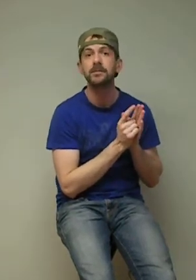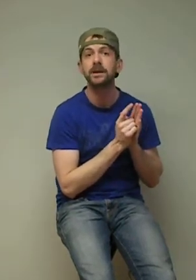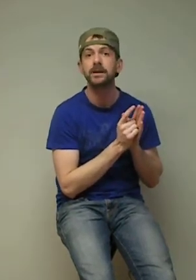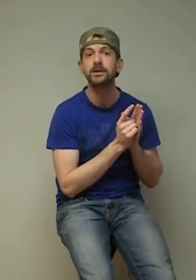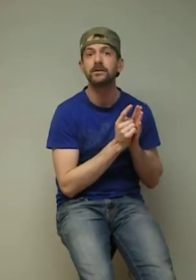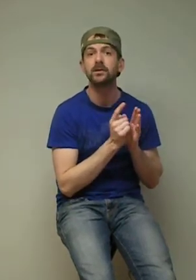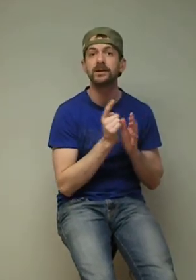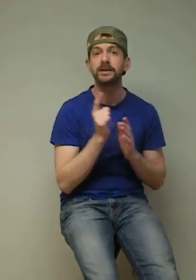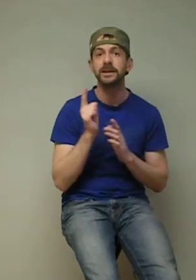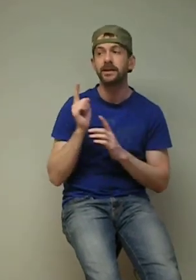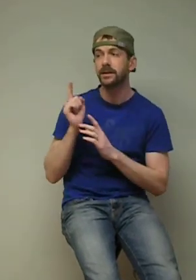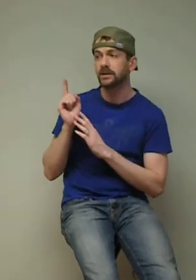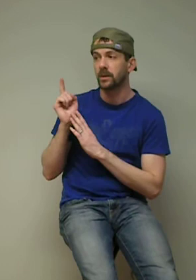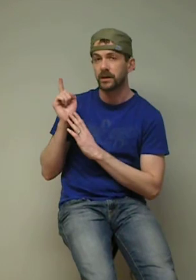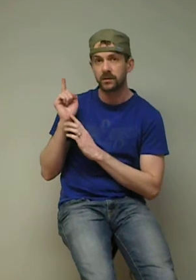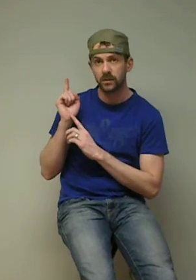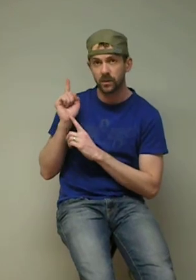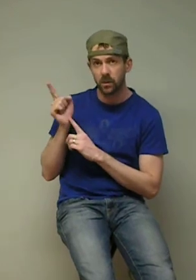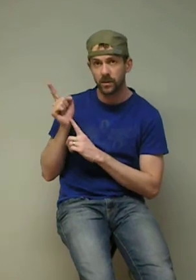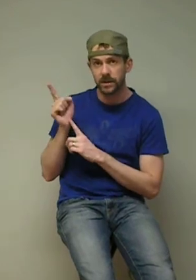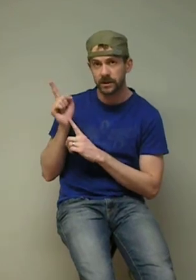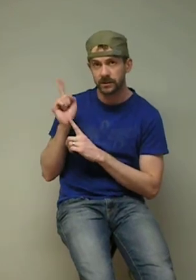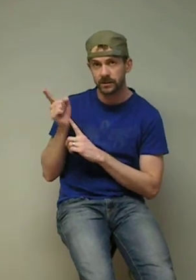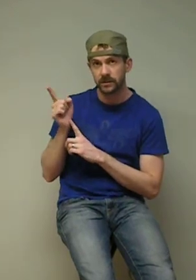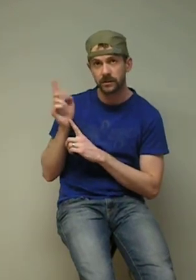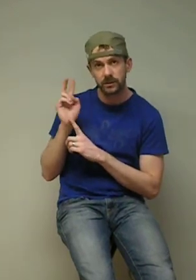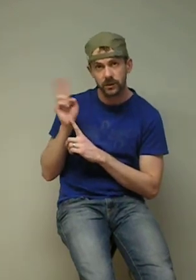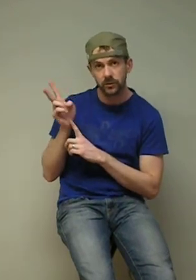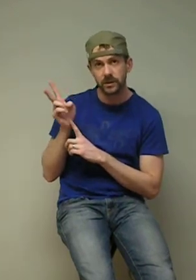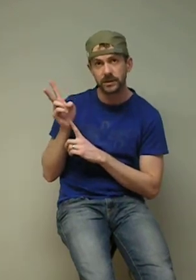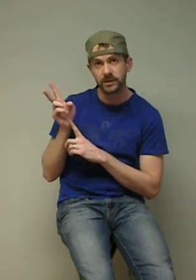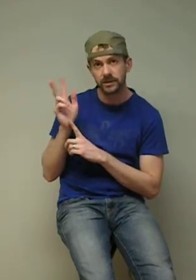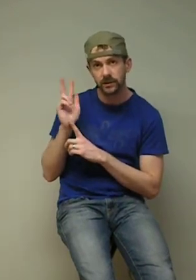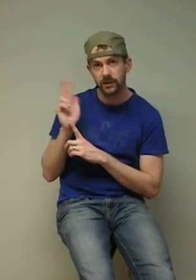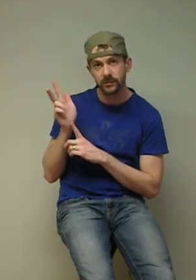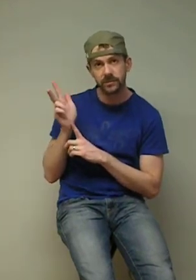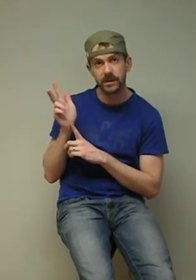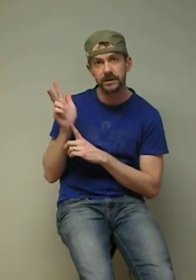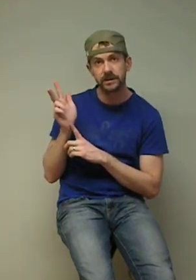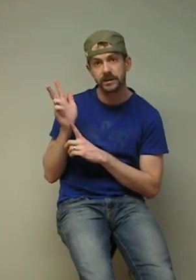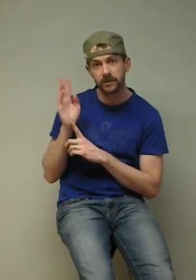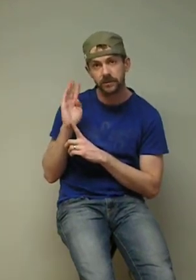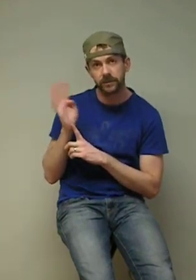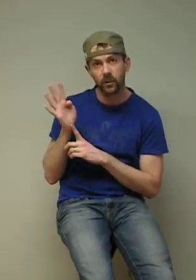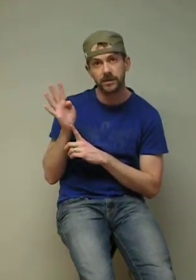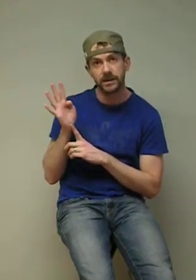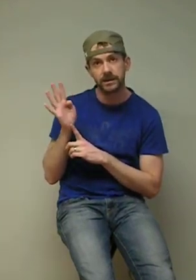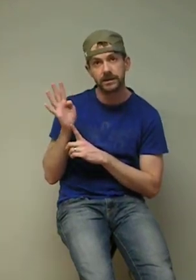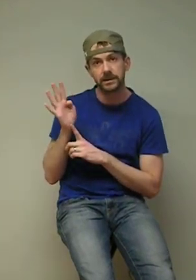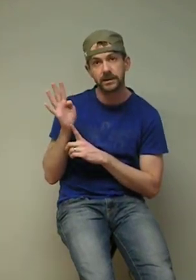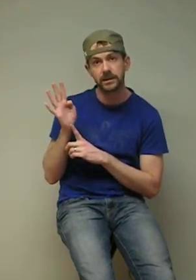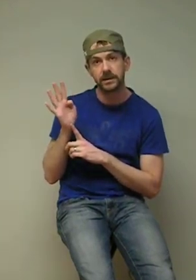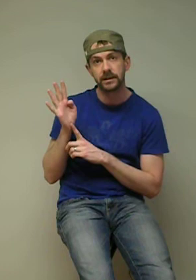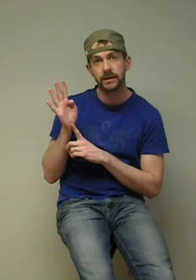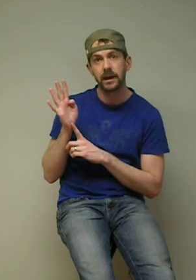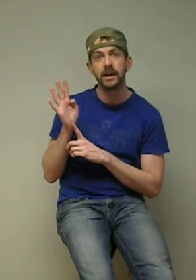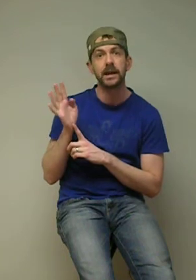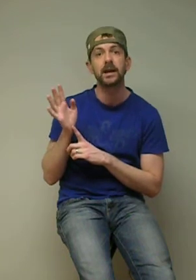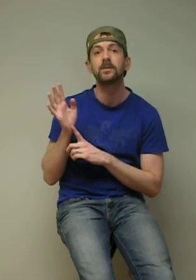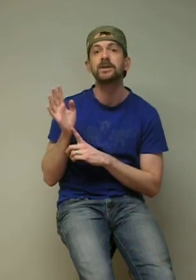bit easier for her to see it this way. 1 minute, 2 minutes, 3 minutes, 4 minutes. And again, we